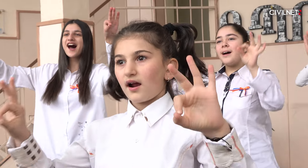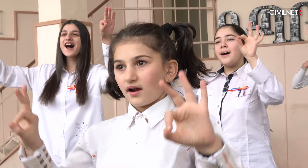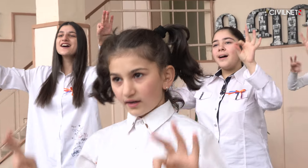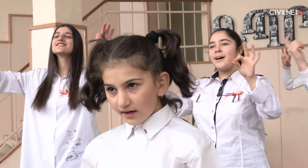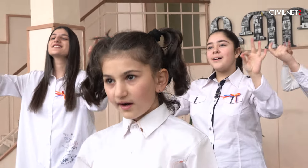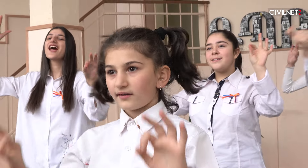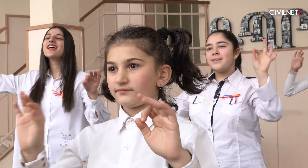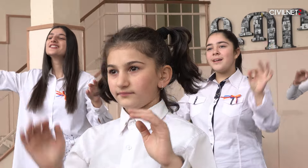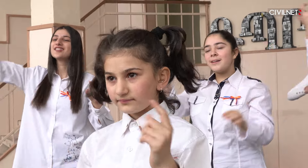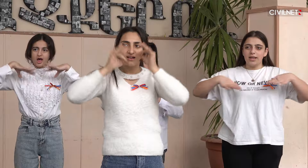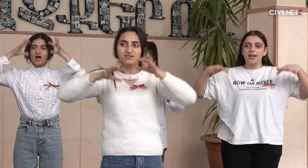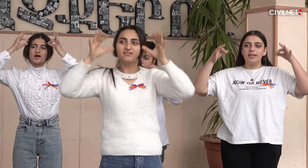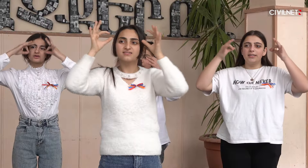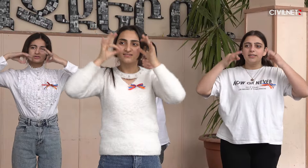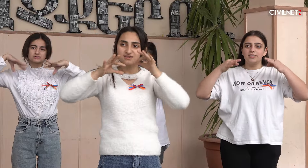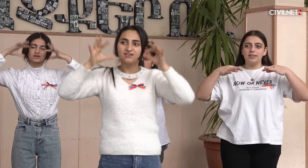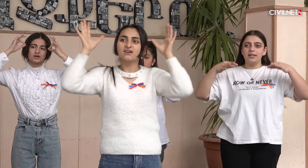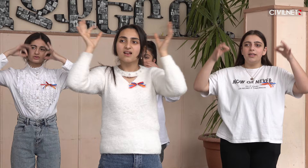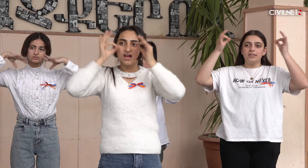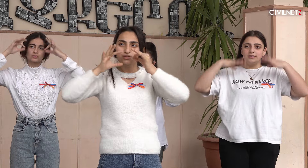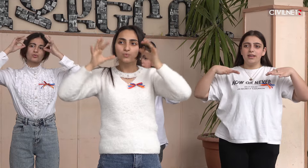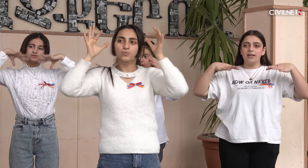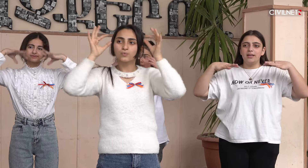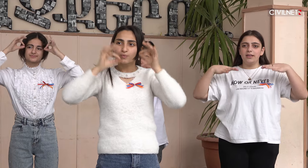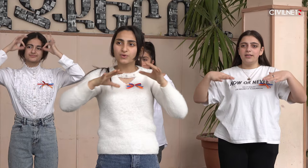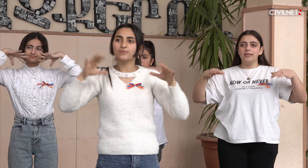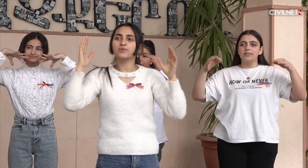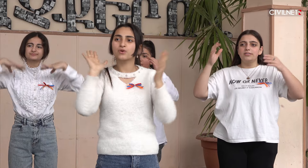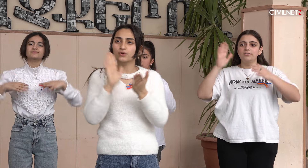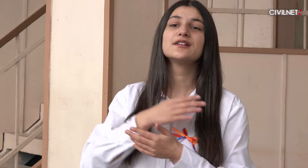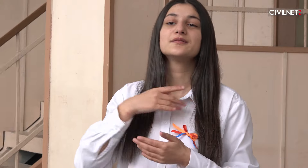as professors do not know sign language and there is no access to sign language interpreters.